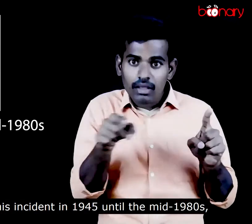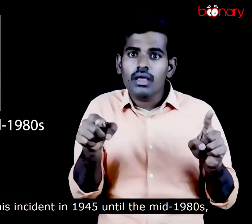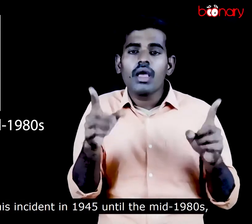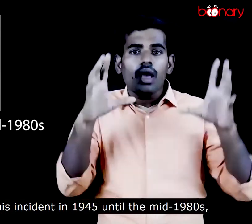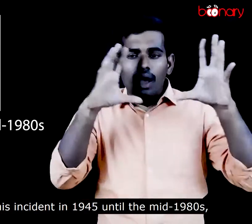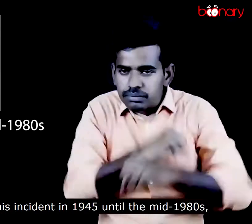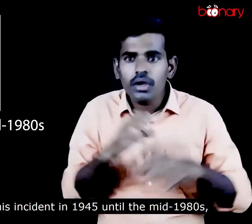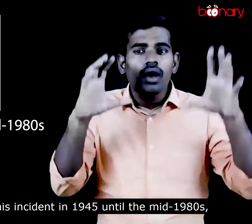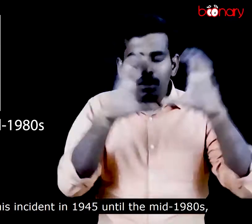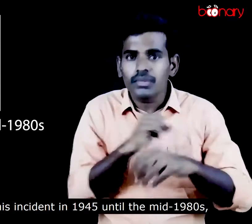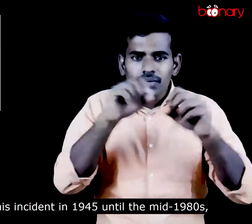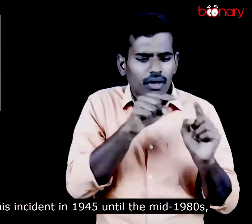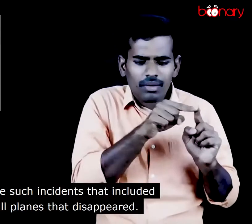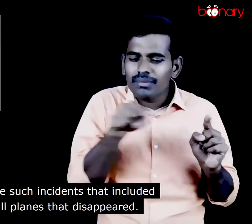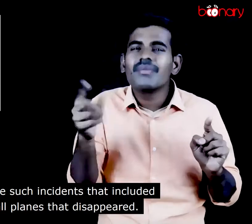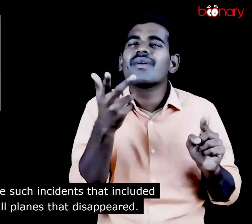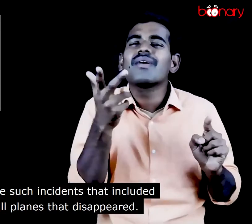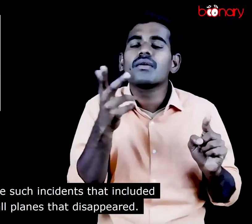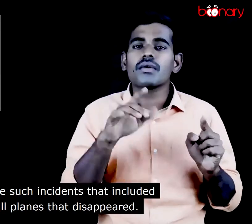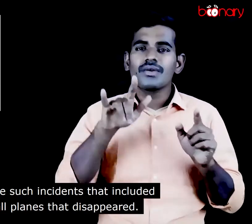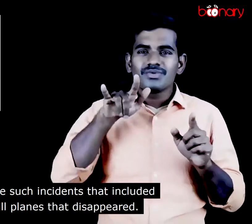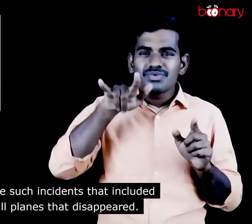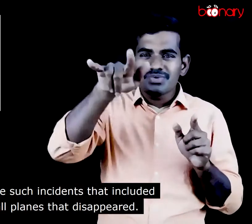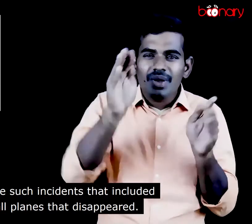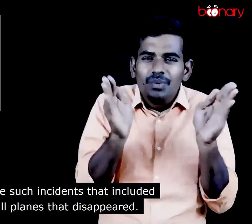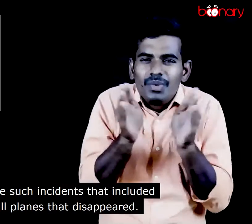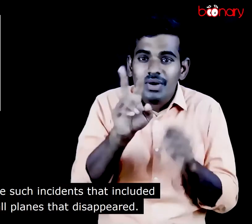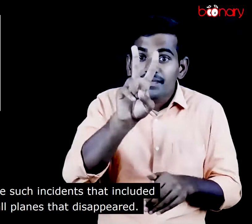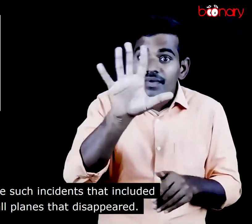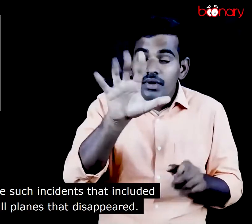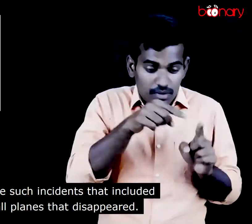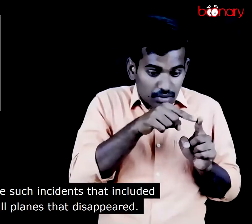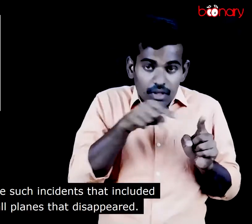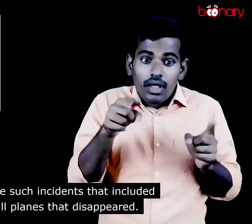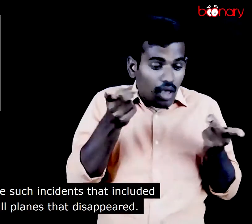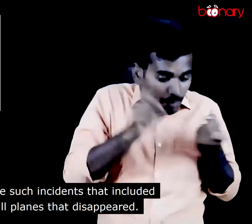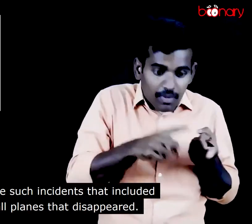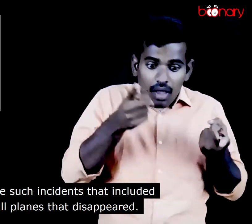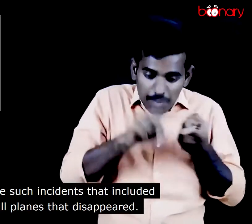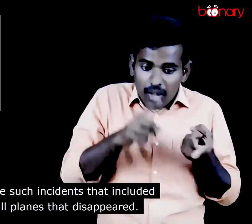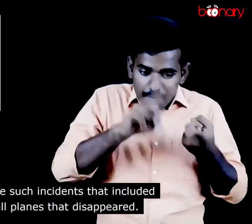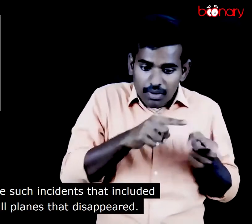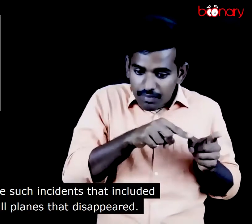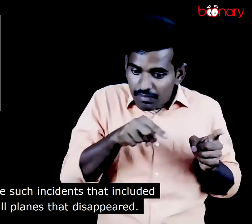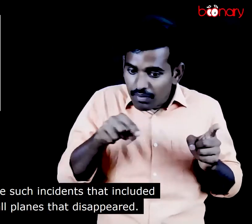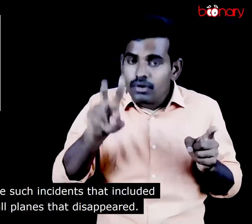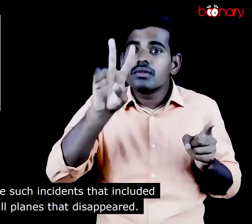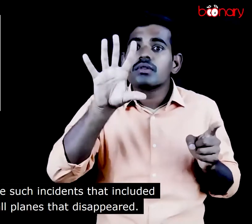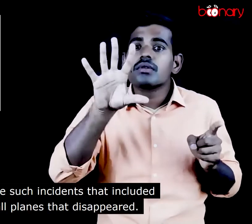the mid-1980s, there were such incidents that included 25 small